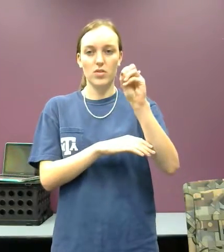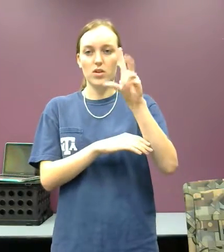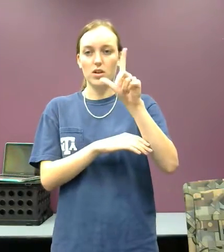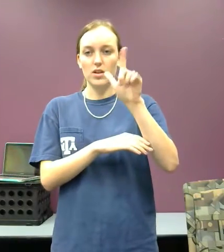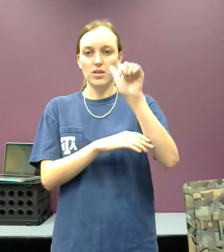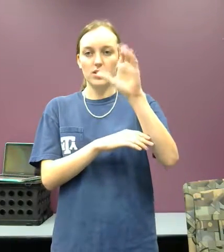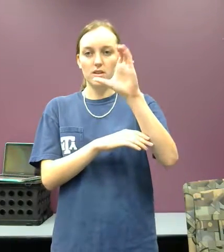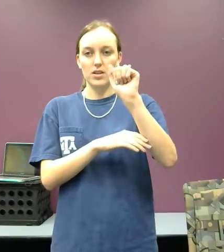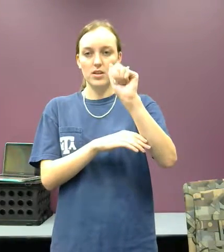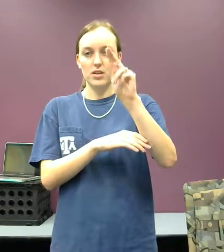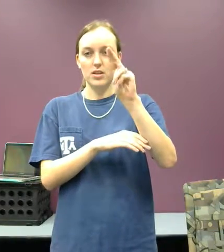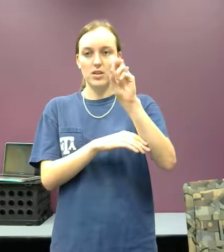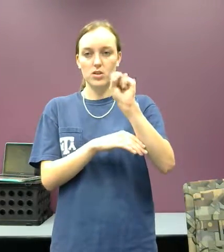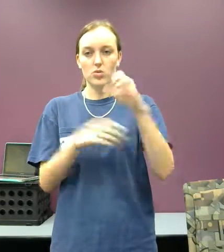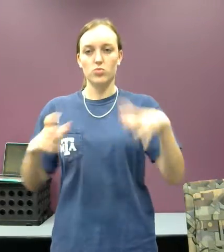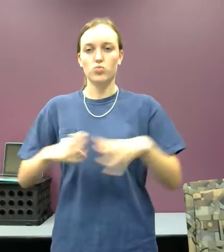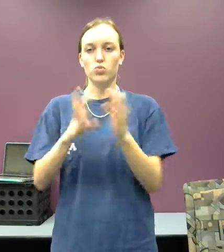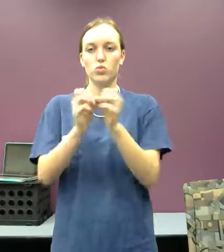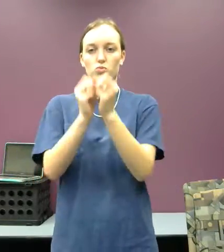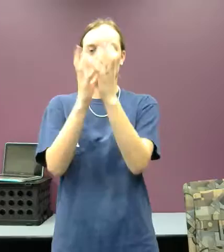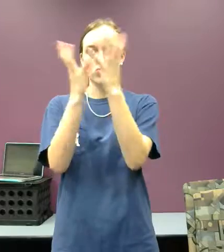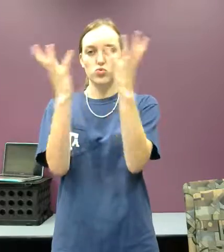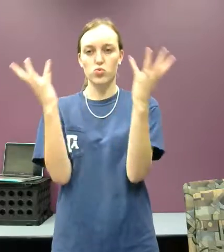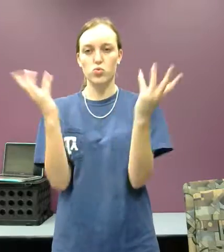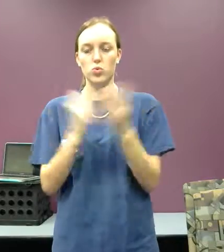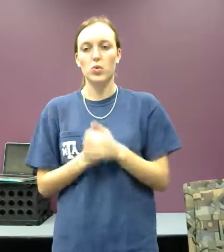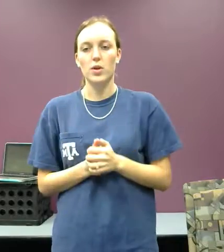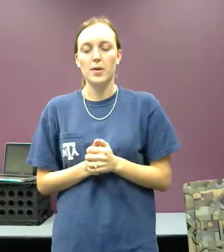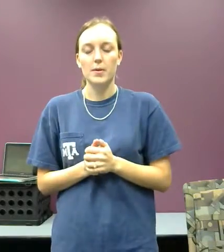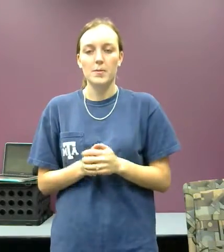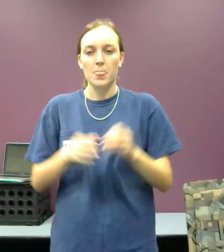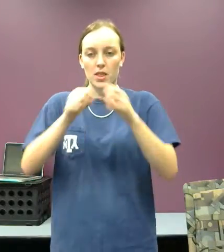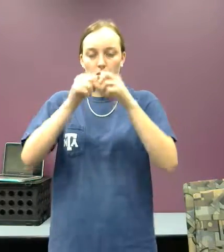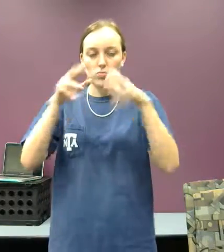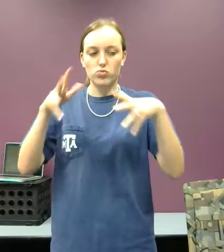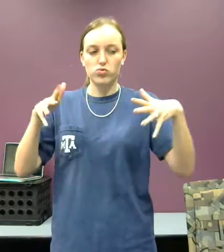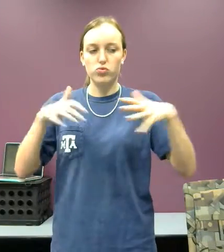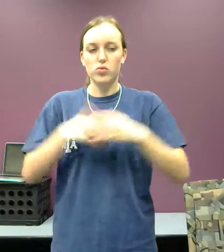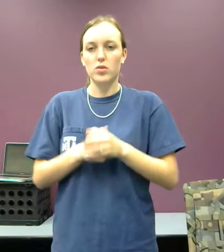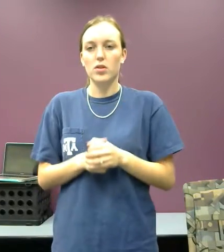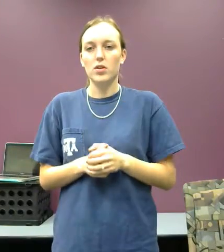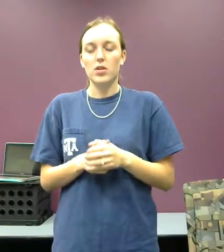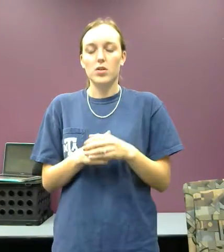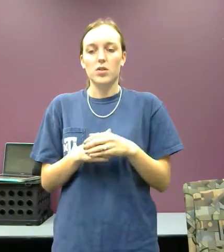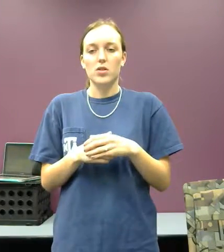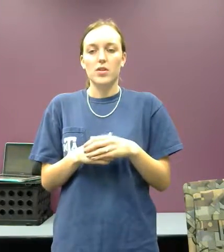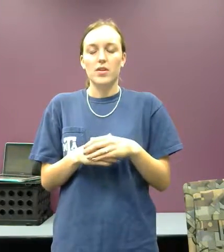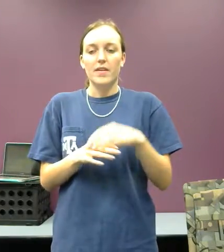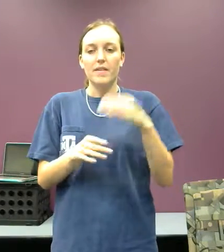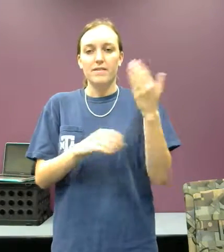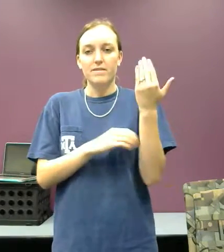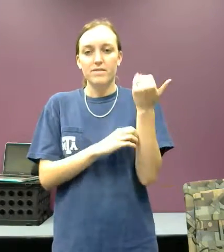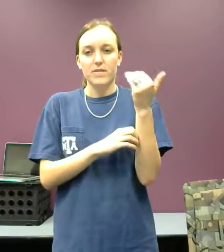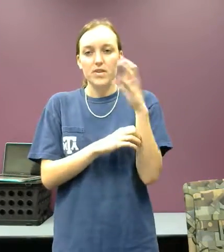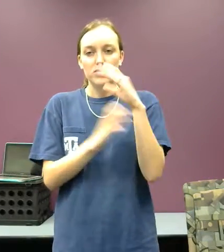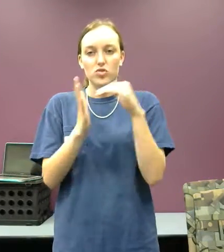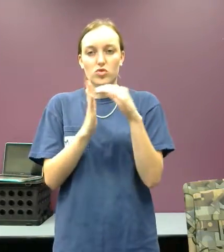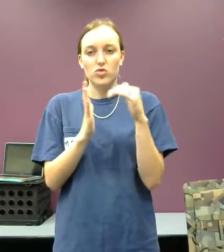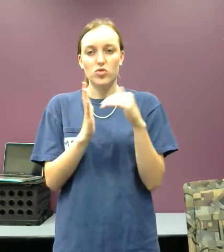of molten rock. Most of the surface is covered by windswept plains, but more than 1,500 gigantic volcanoes jut out of the landscape.